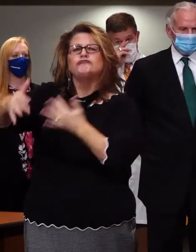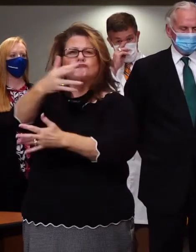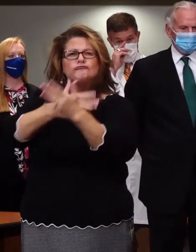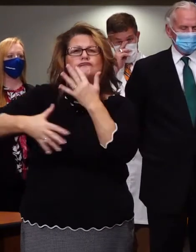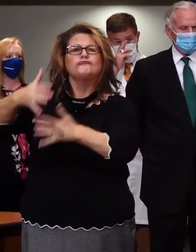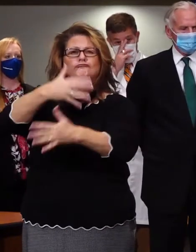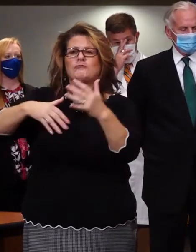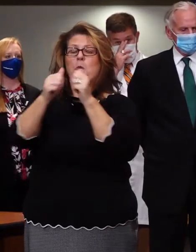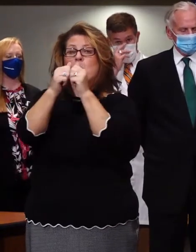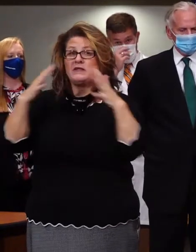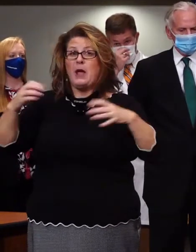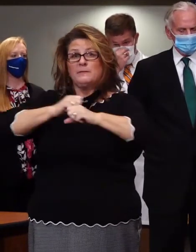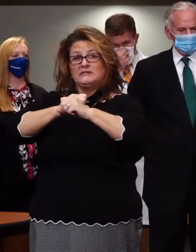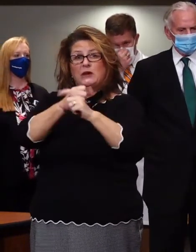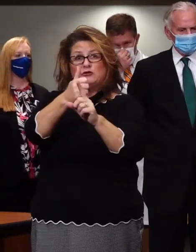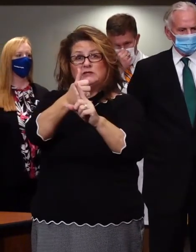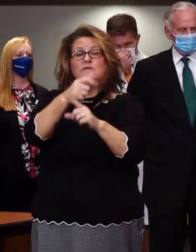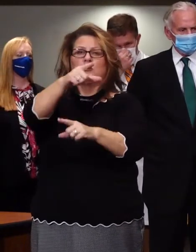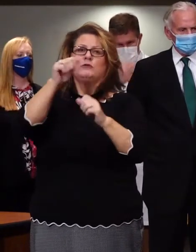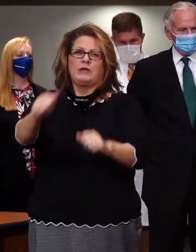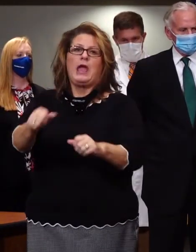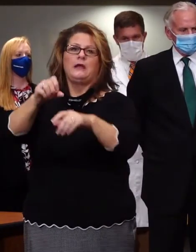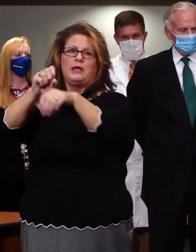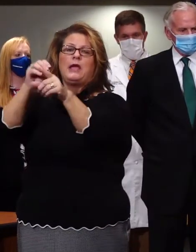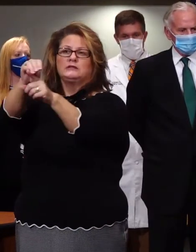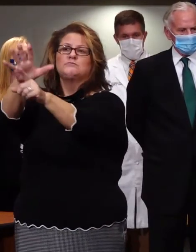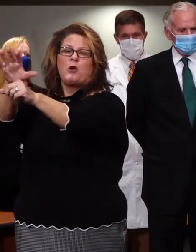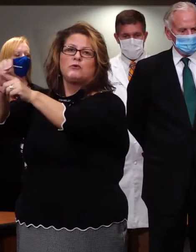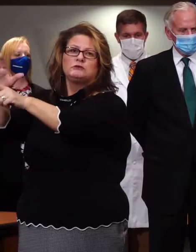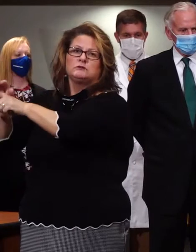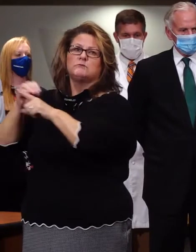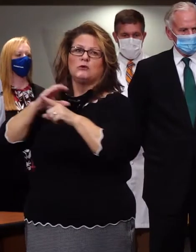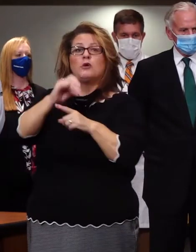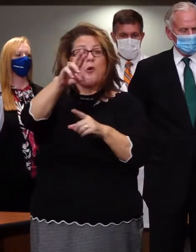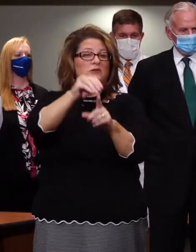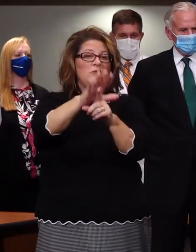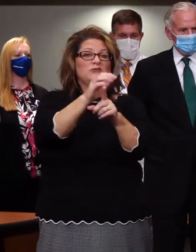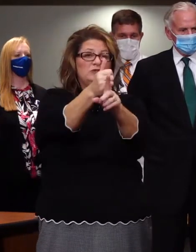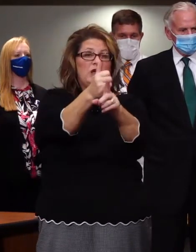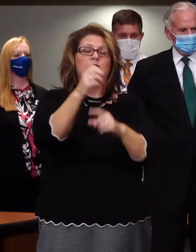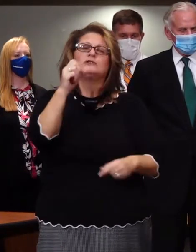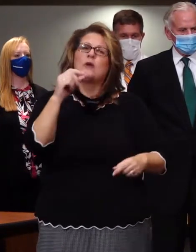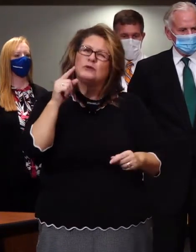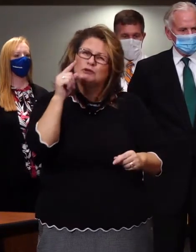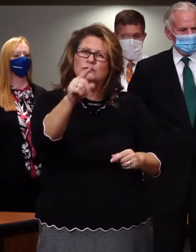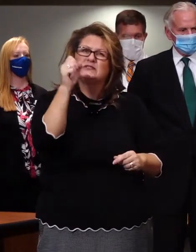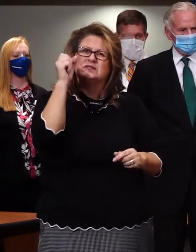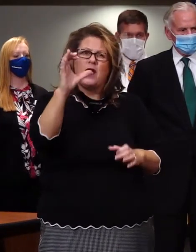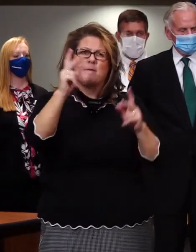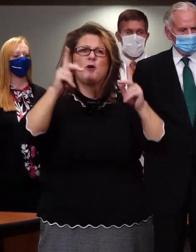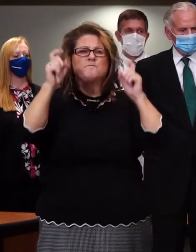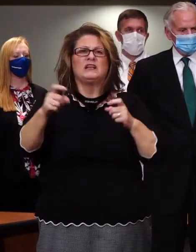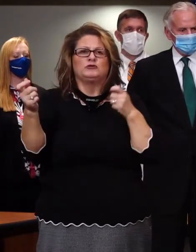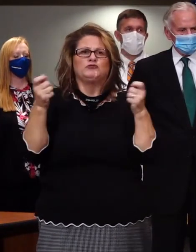chances of being exposed. So we absolutely need all South Carolinians now to do everything that they can to contribute to controlling the